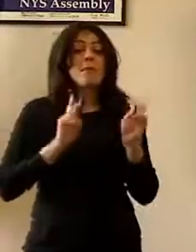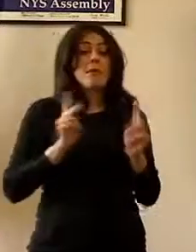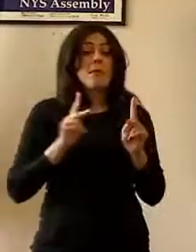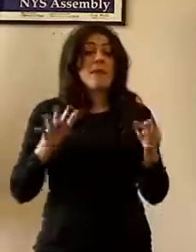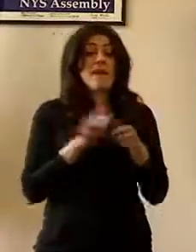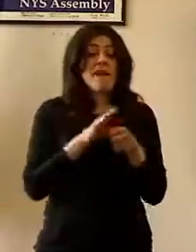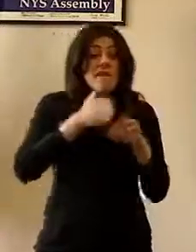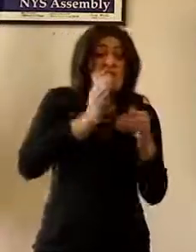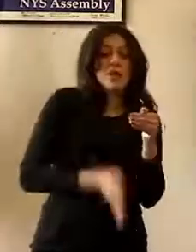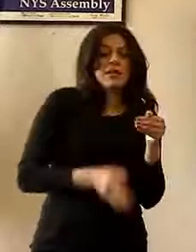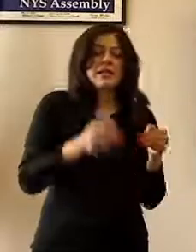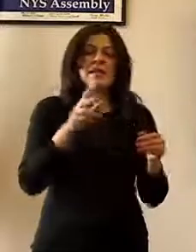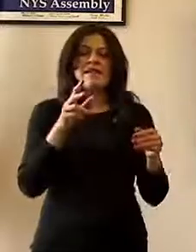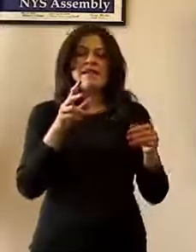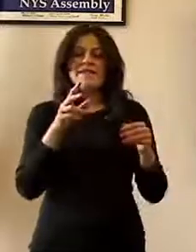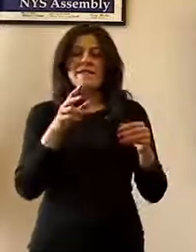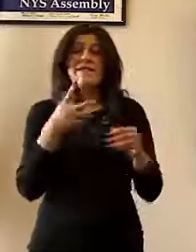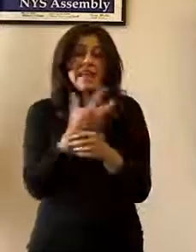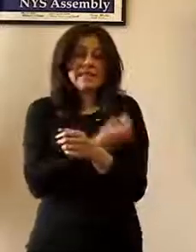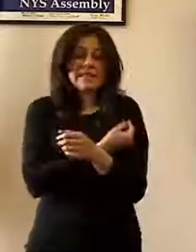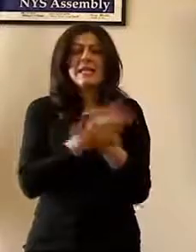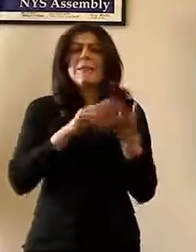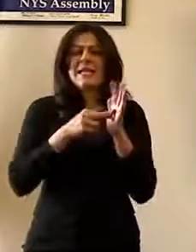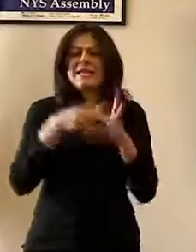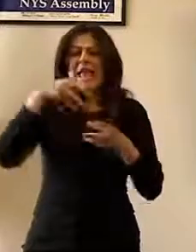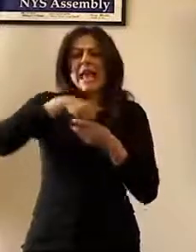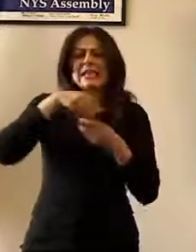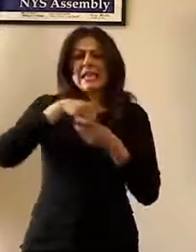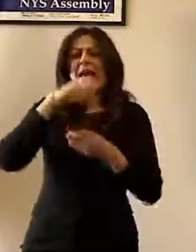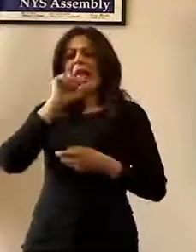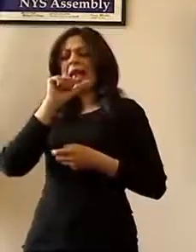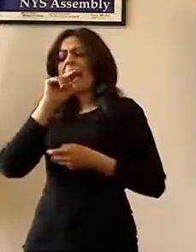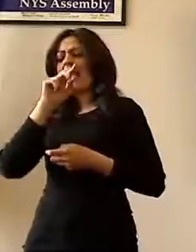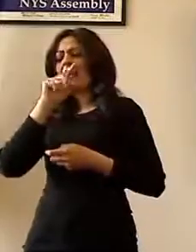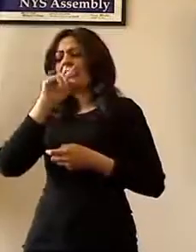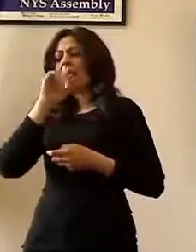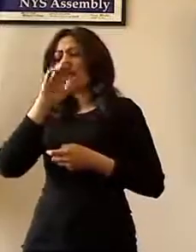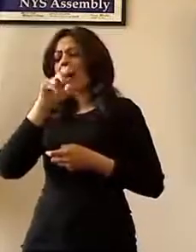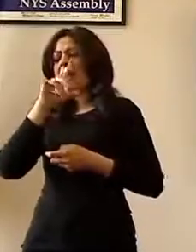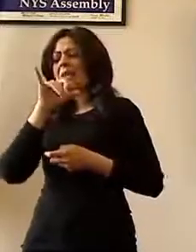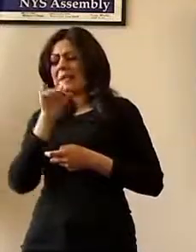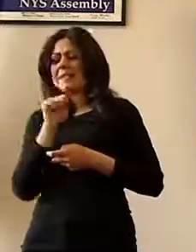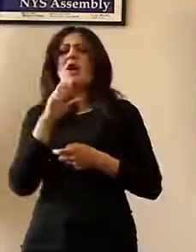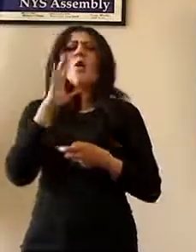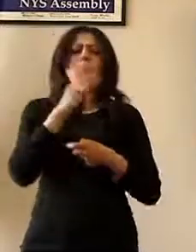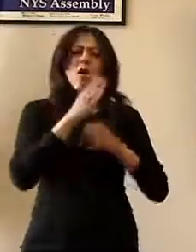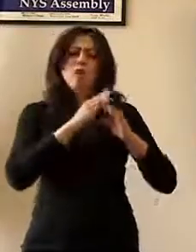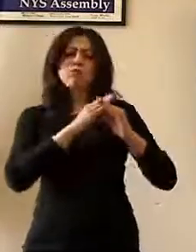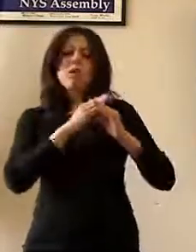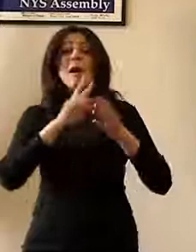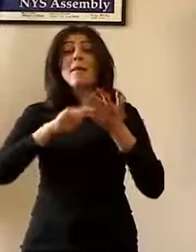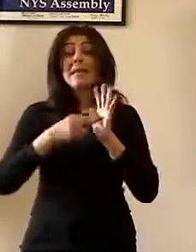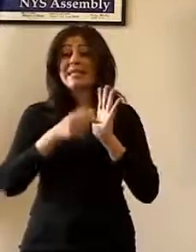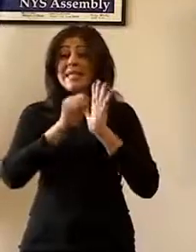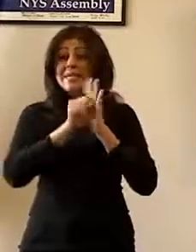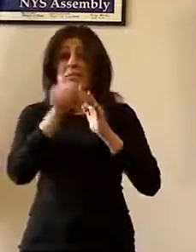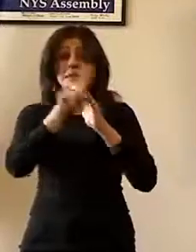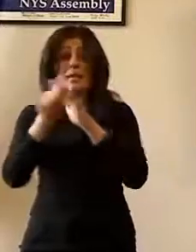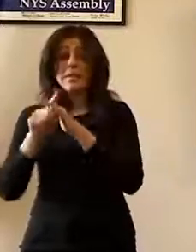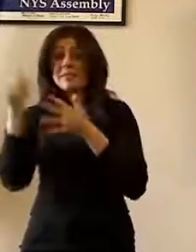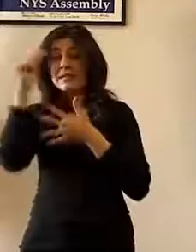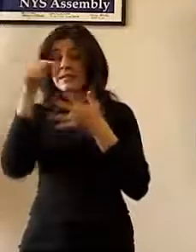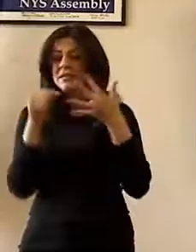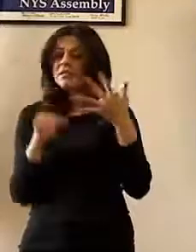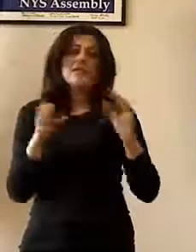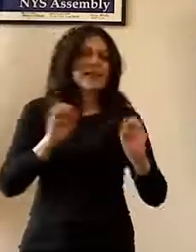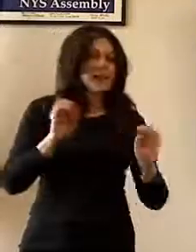have neutralizing and protective antibodies. And so they should not be a symptomatic case or land them in